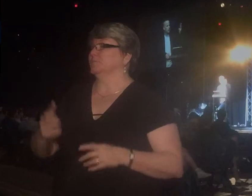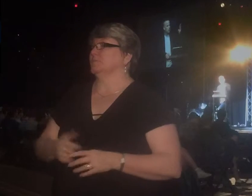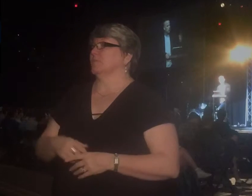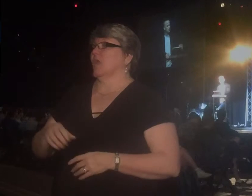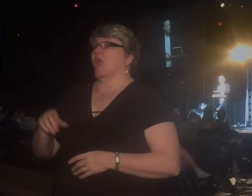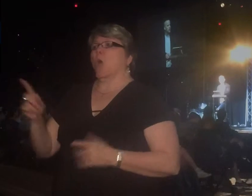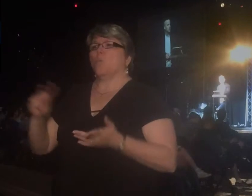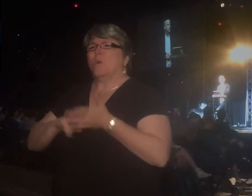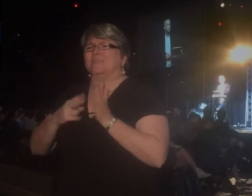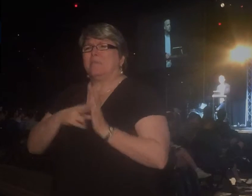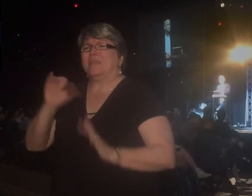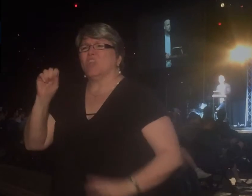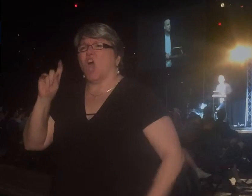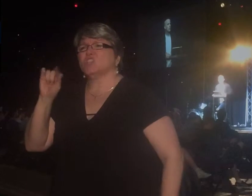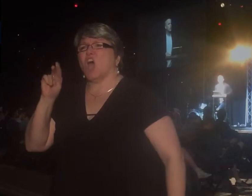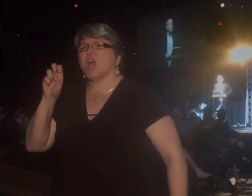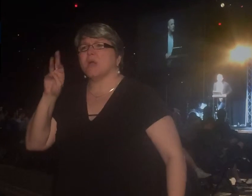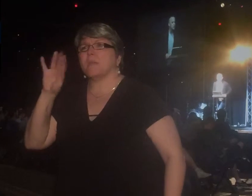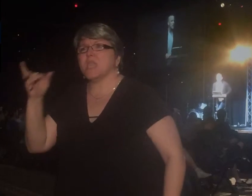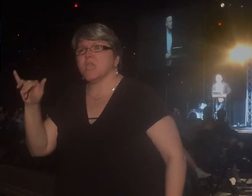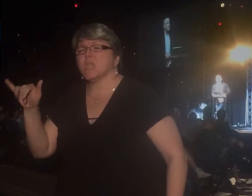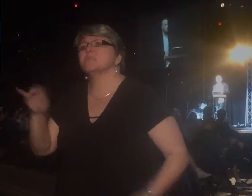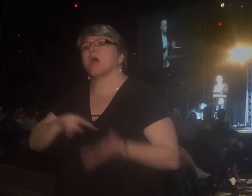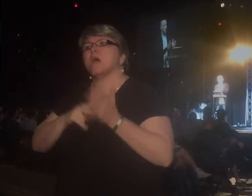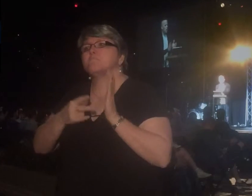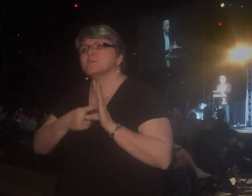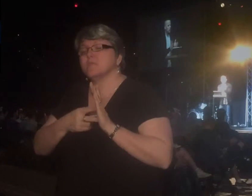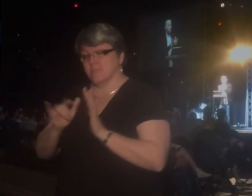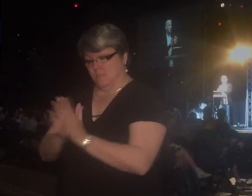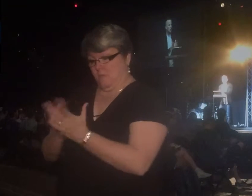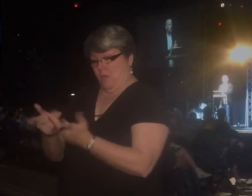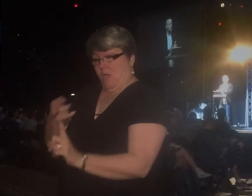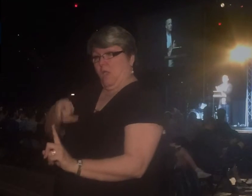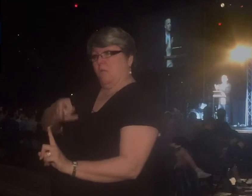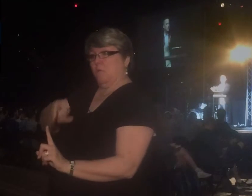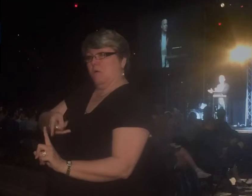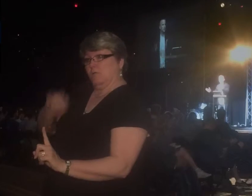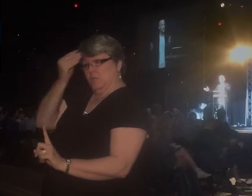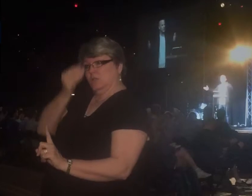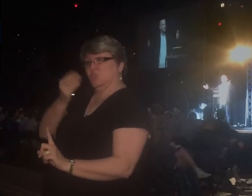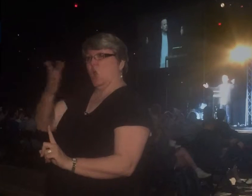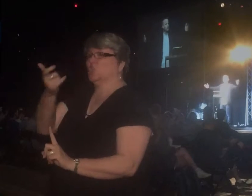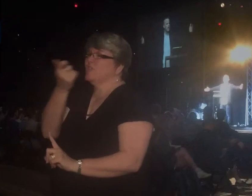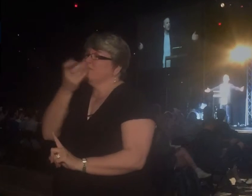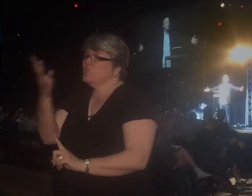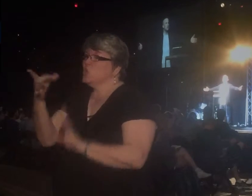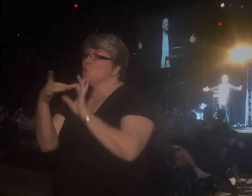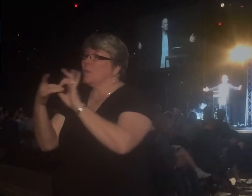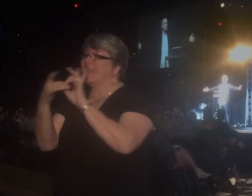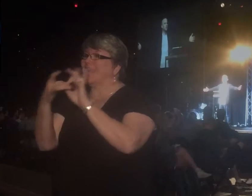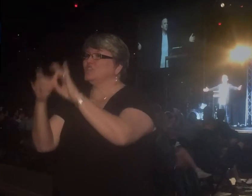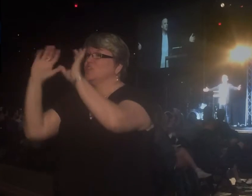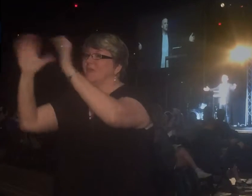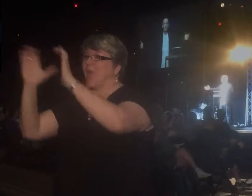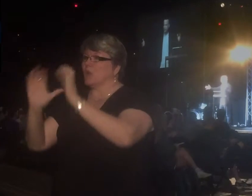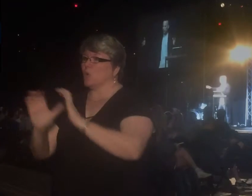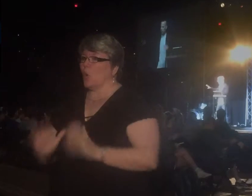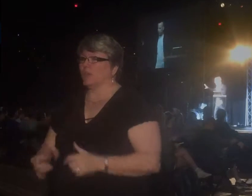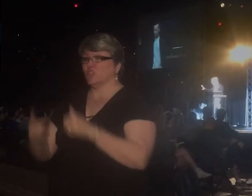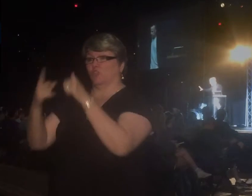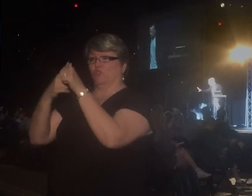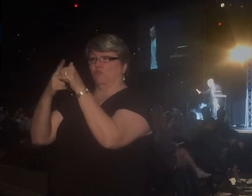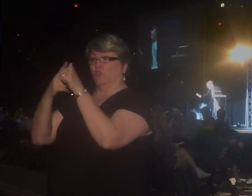your next one. And you go, what does that mean? Well, here's what that means. The Bible acknowledges a few relational